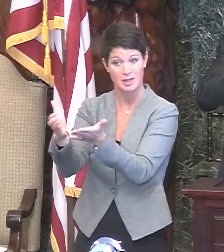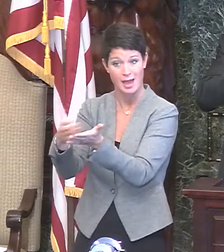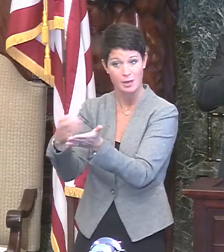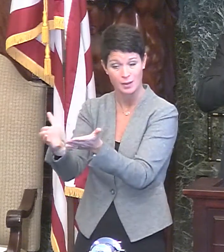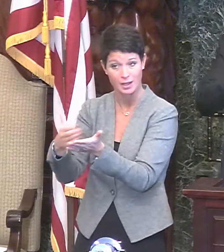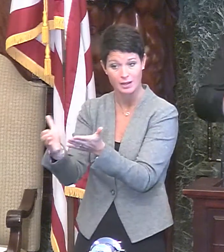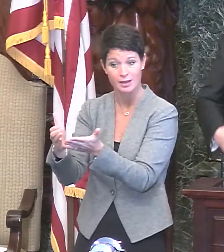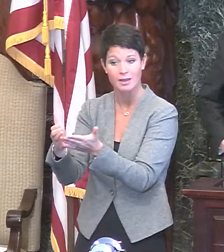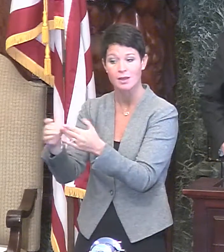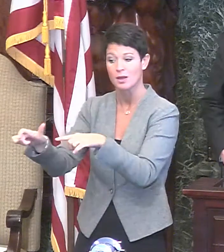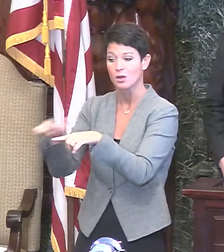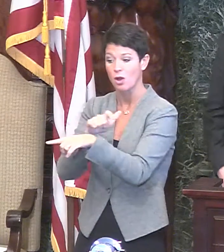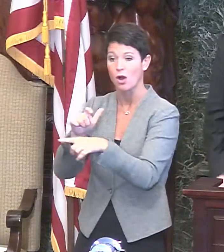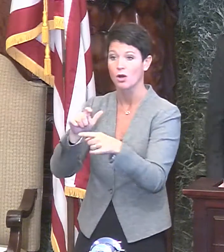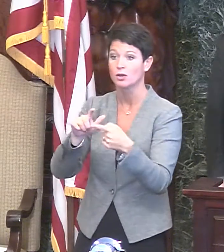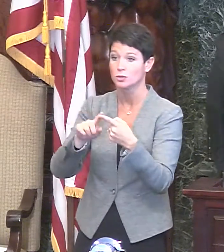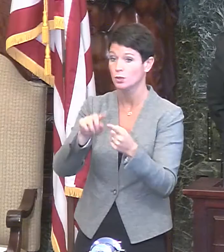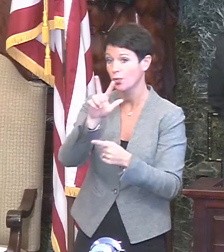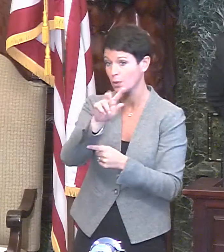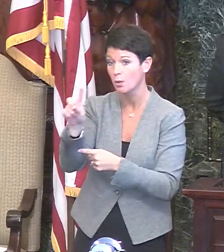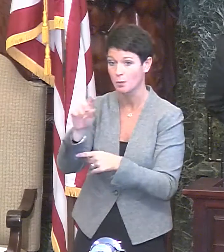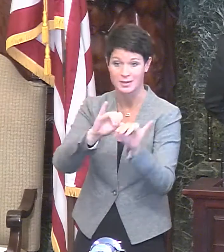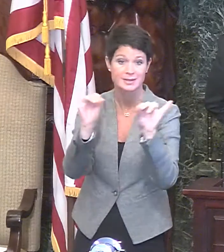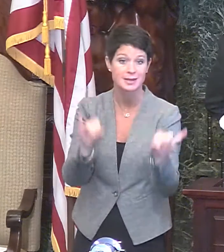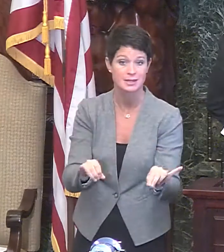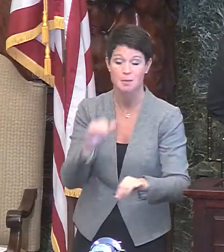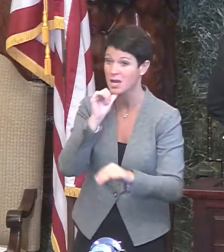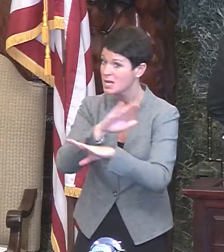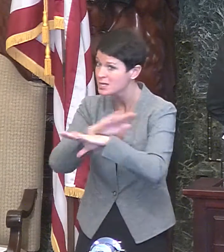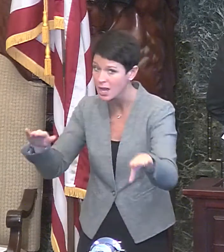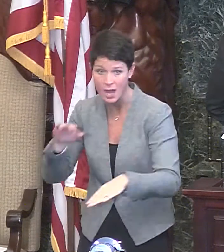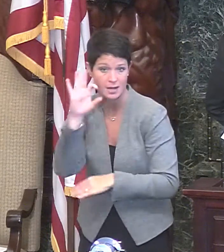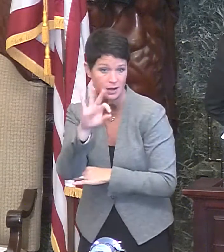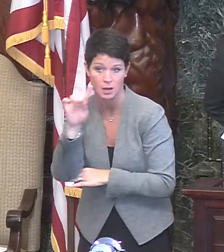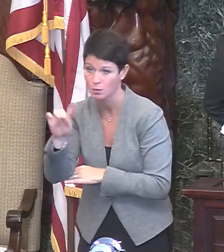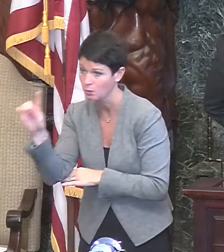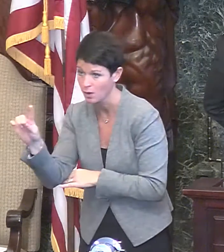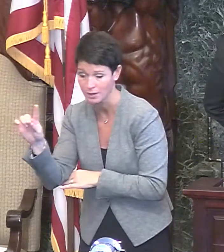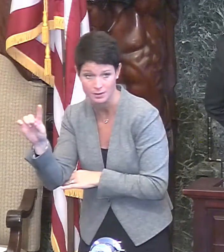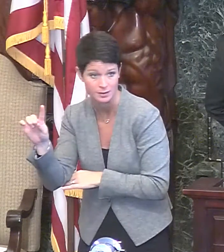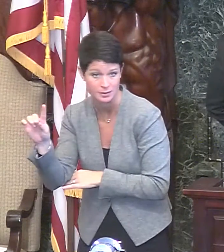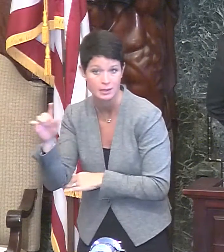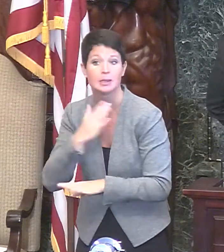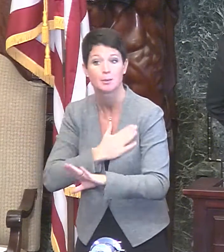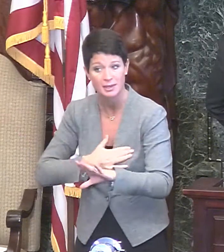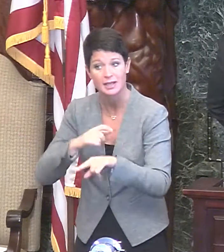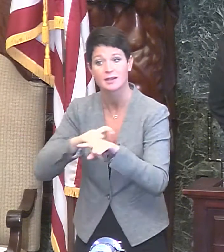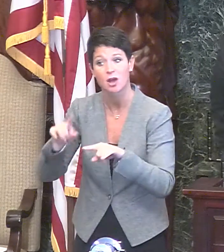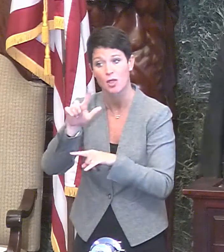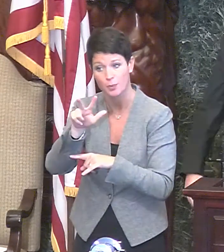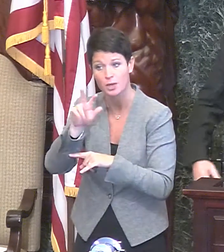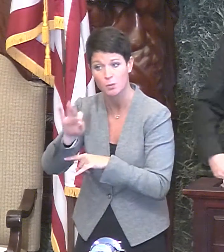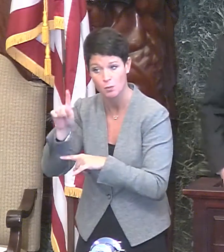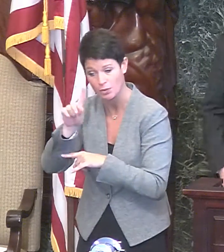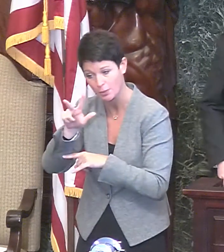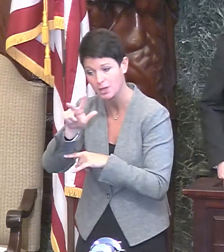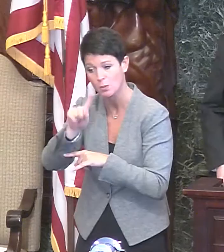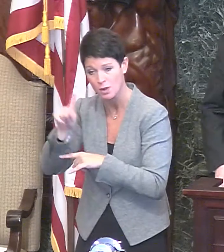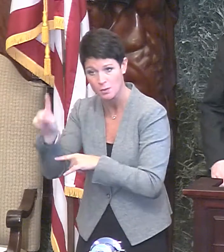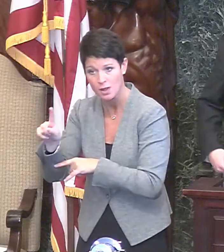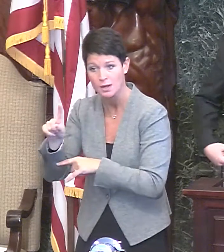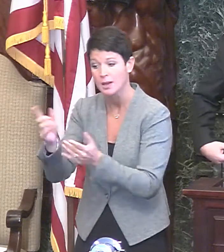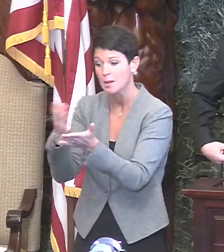ask that they come into the 311 system, not 911. Residents are encouraged to submit